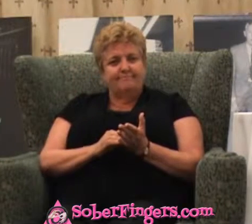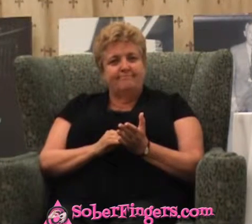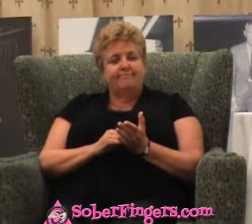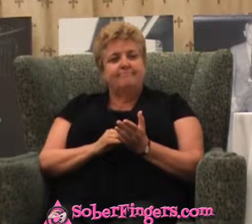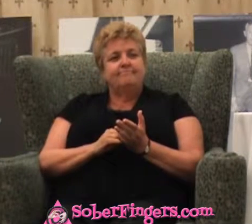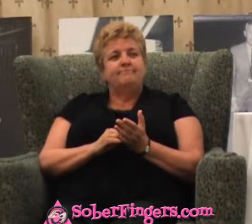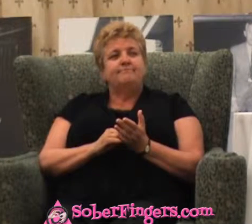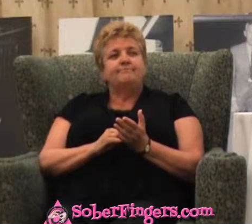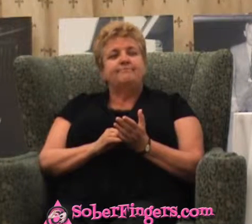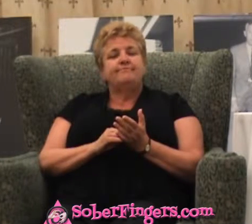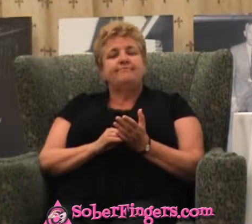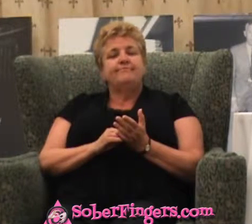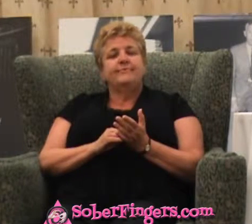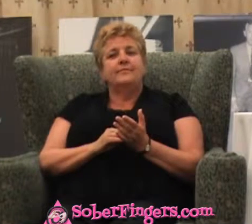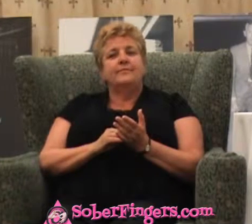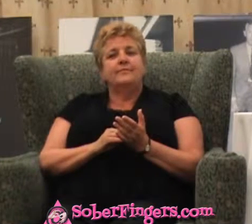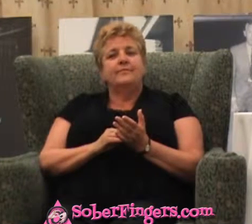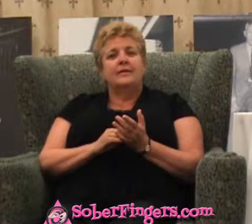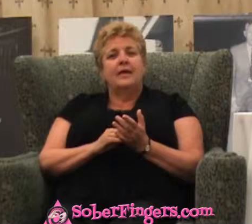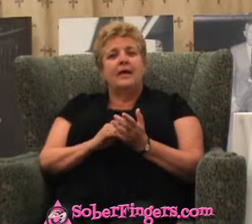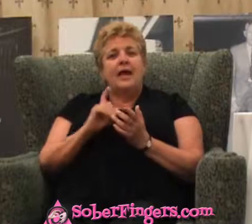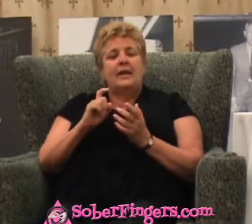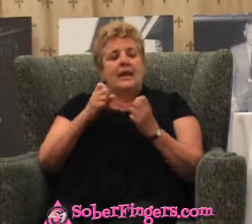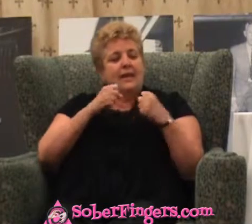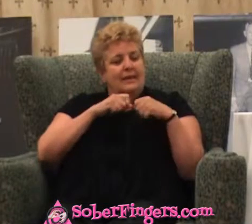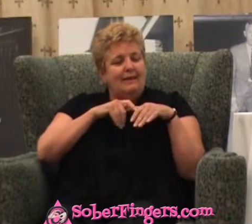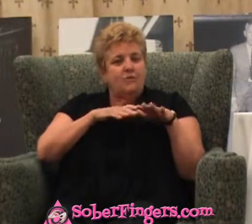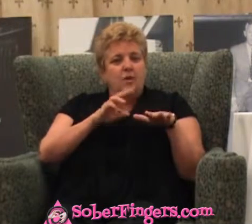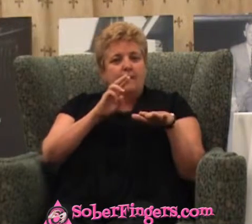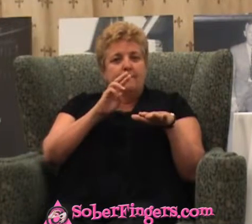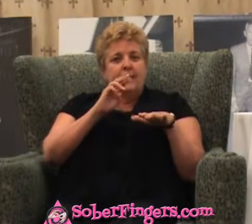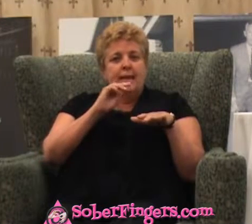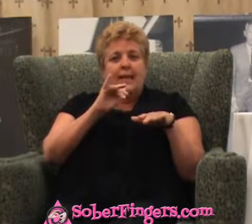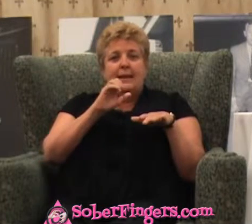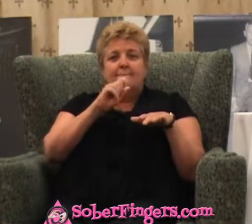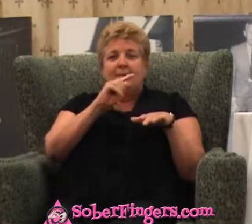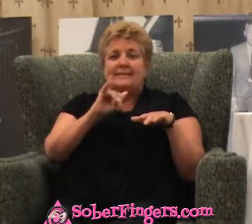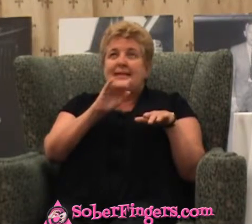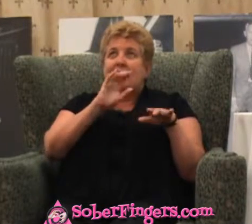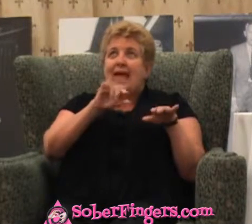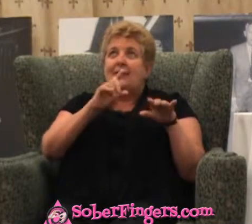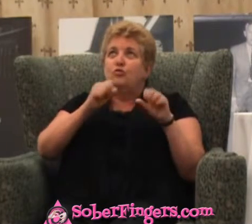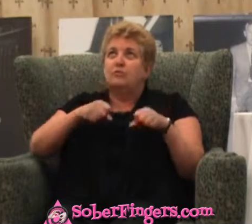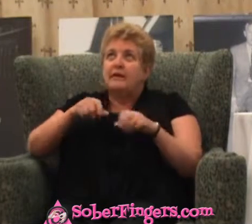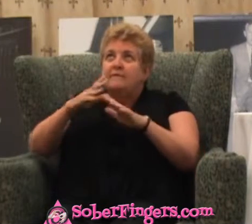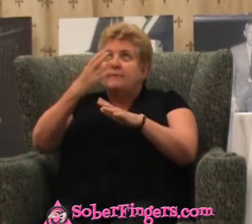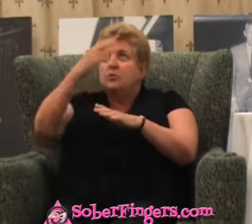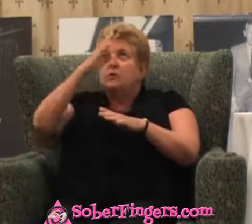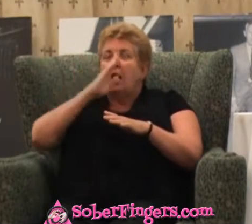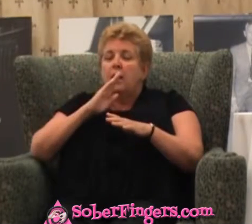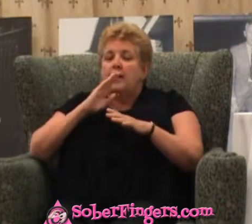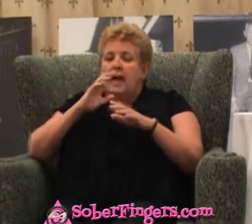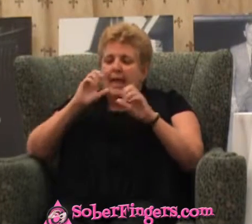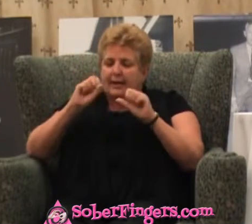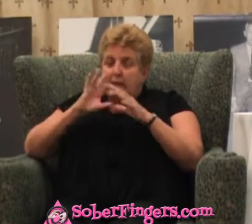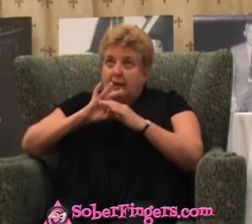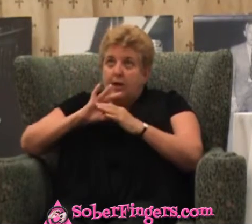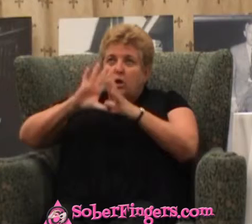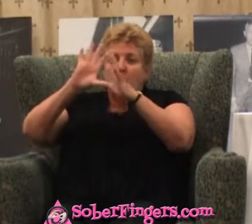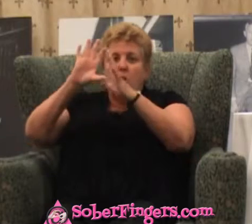And I had to give Misty to God. As human as the grieving is, I had to look at my part in it.